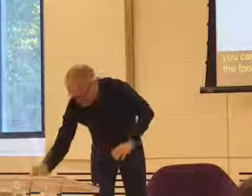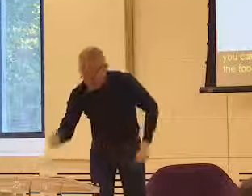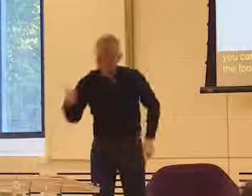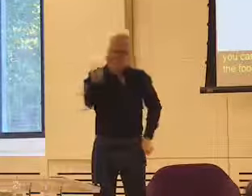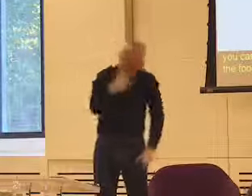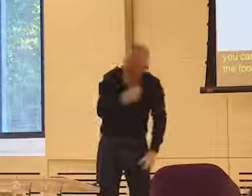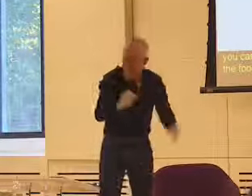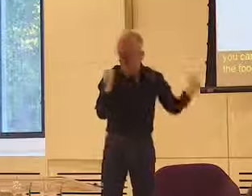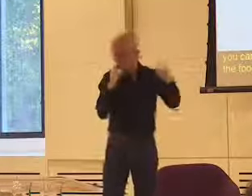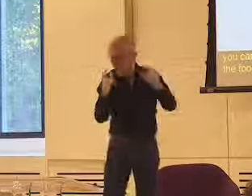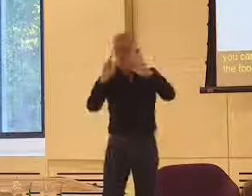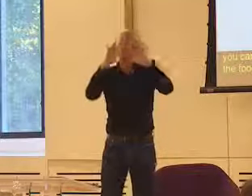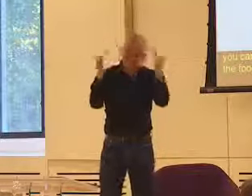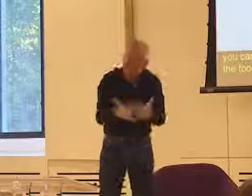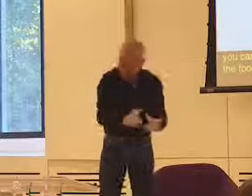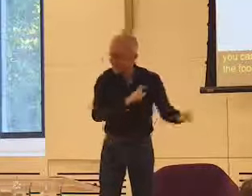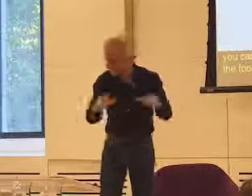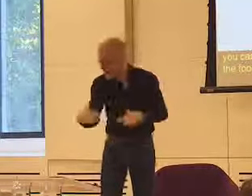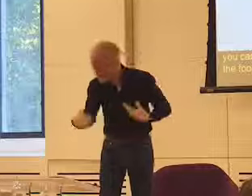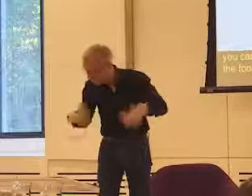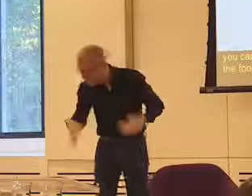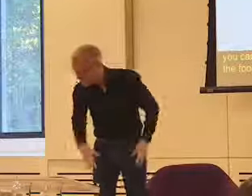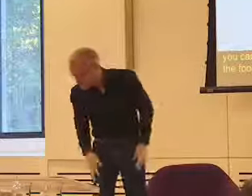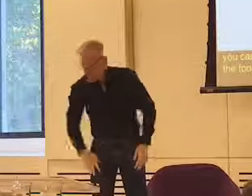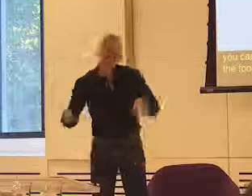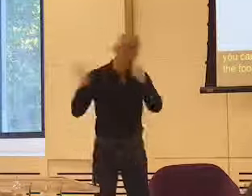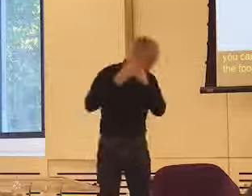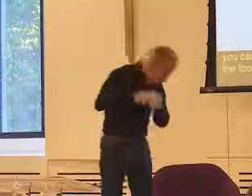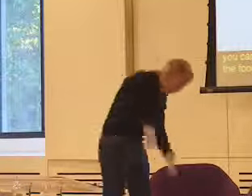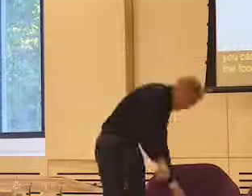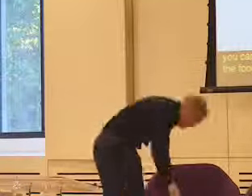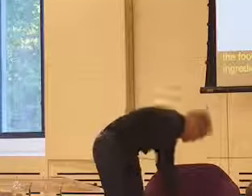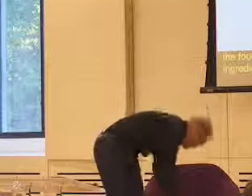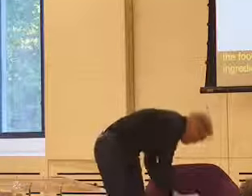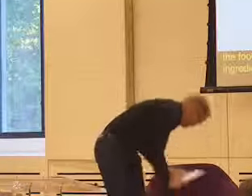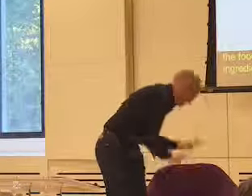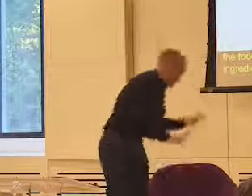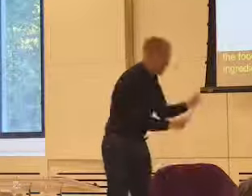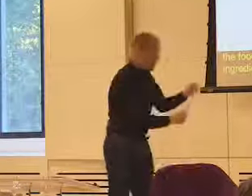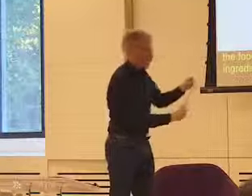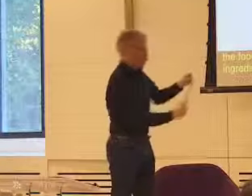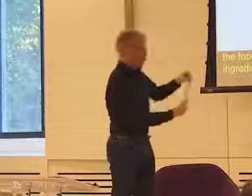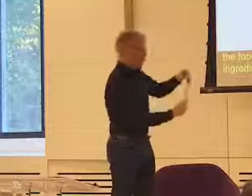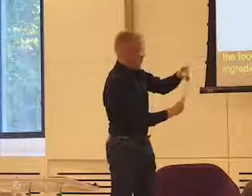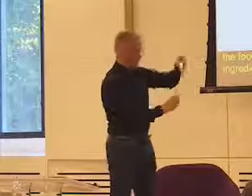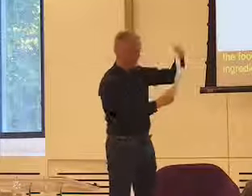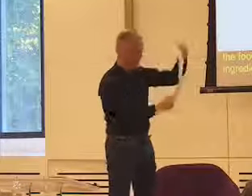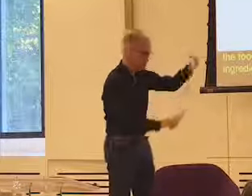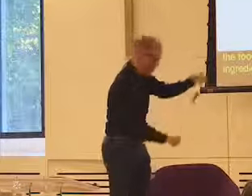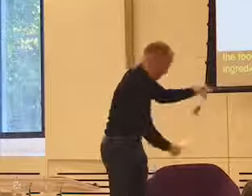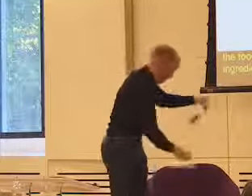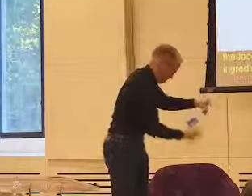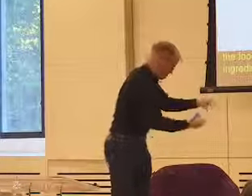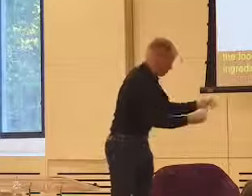that I add as another ingredient, where I just give a telephone number, an email, and a website.